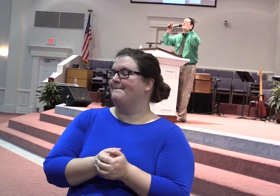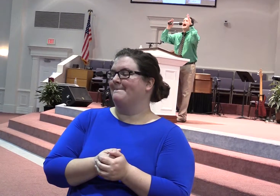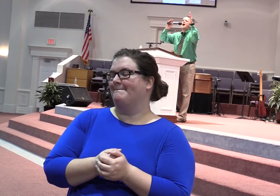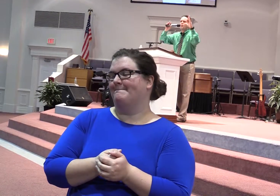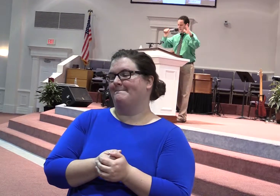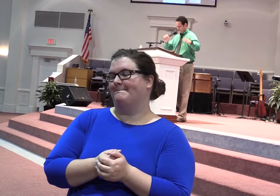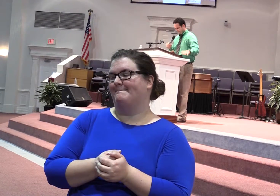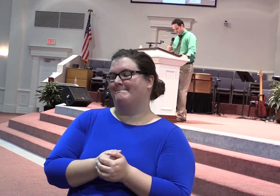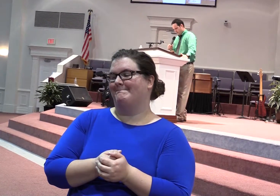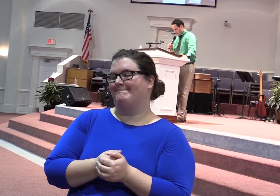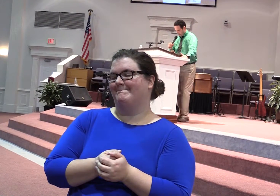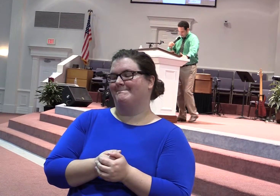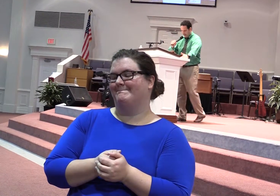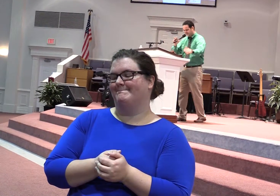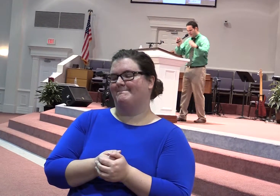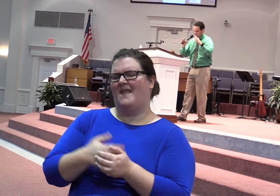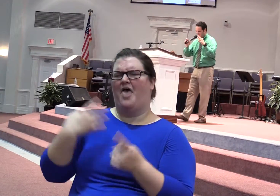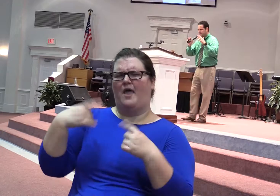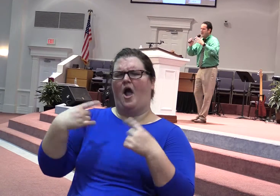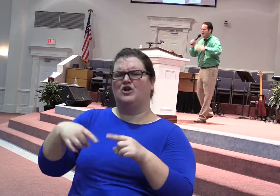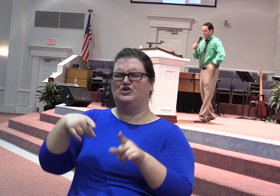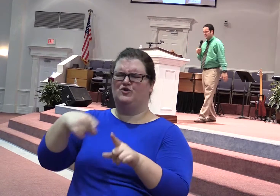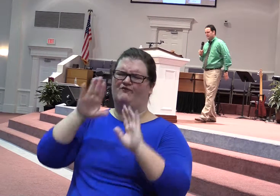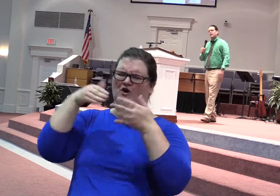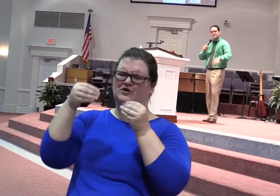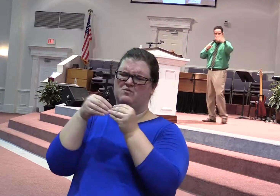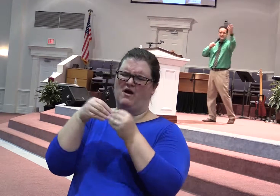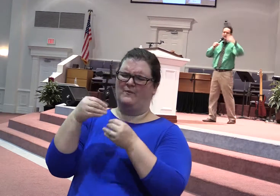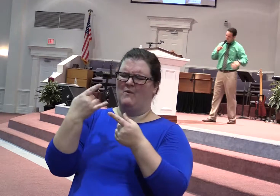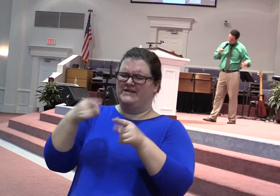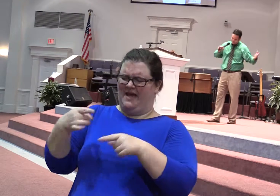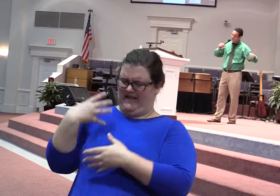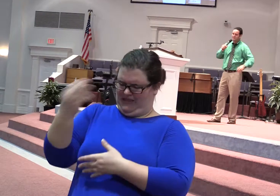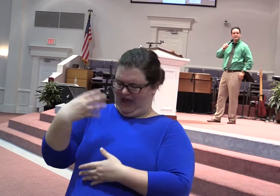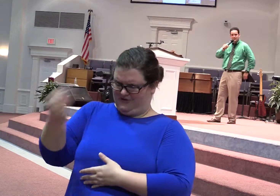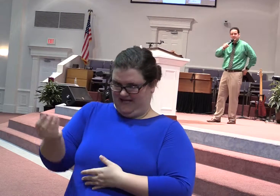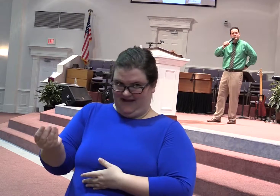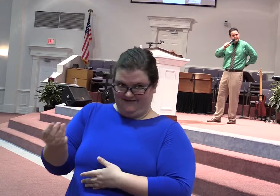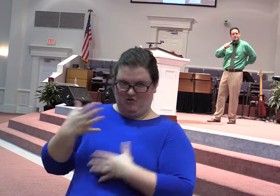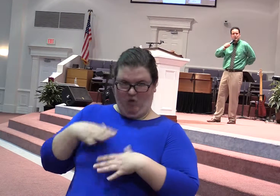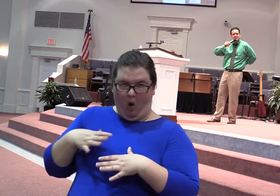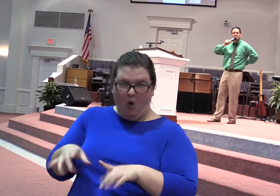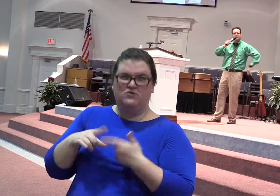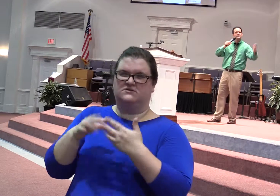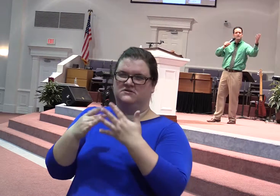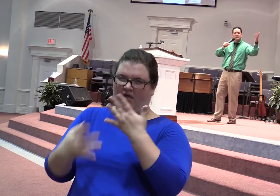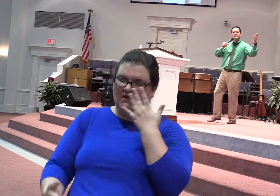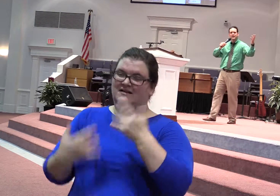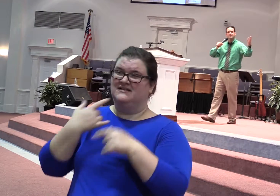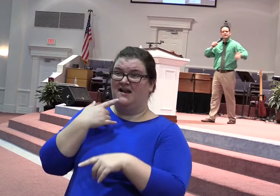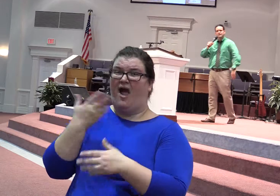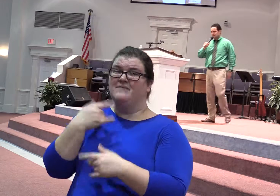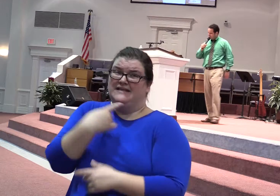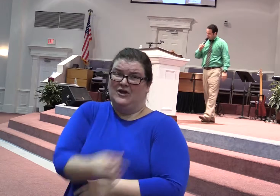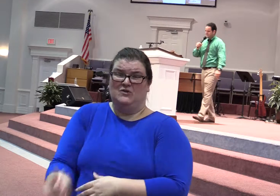Focusing on the outward. Well, you guys focus on the outward. And maybe, yes, sometimes I'm telling you, there's some dumb people.